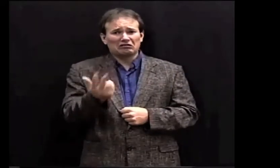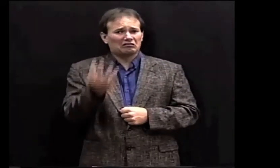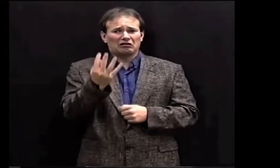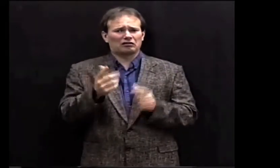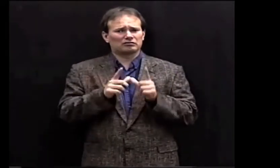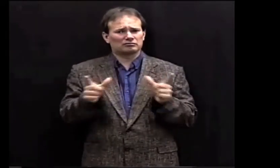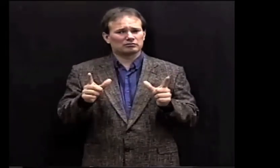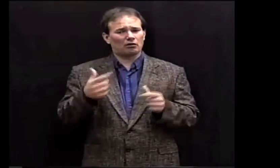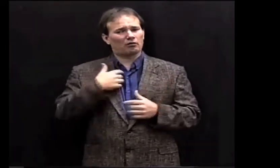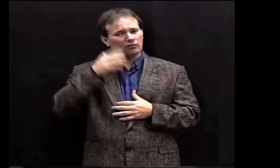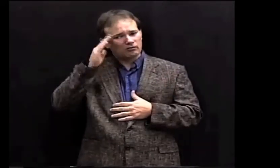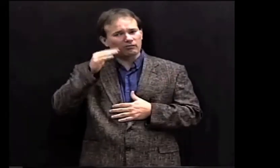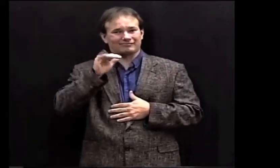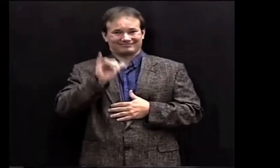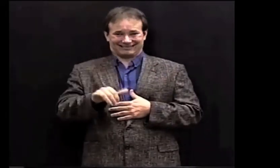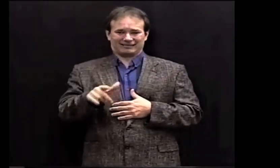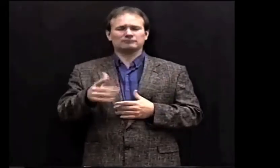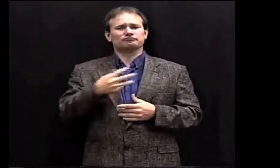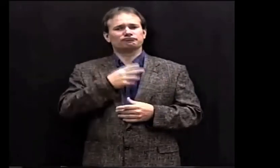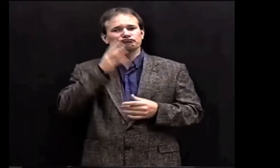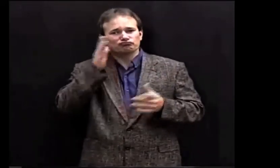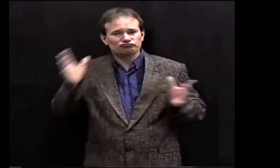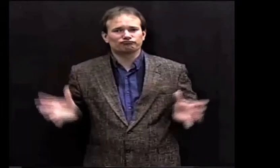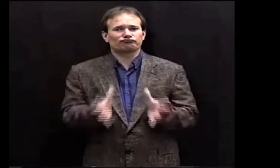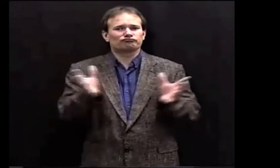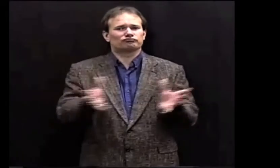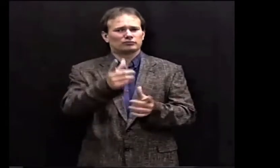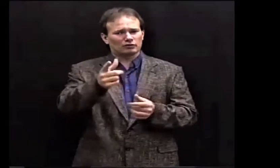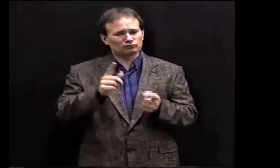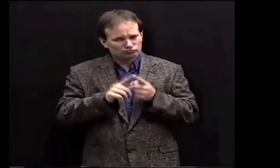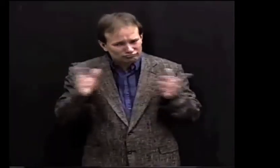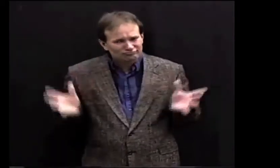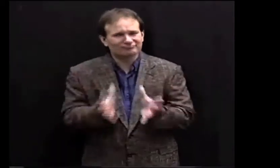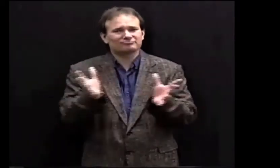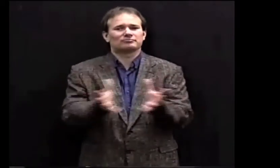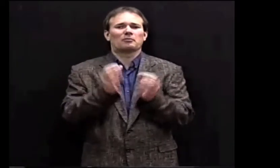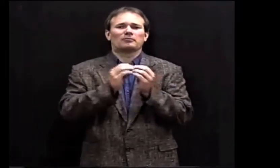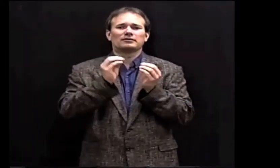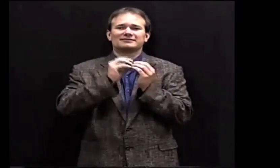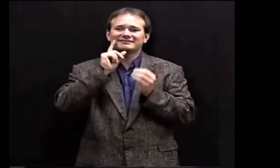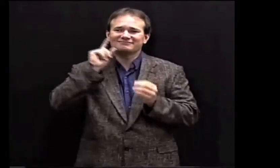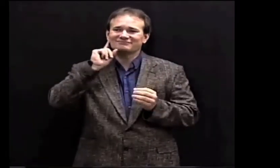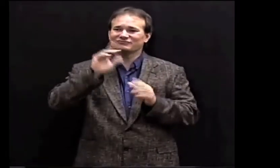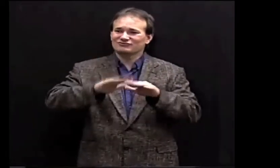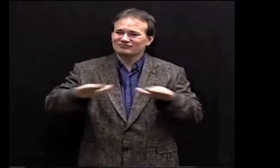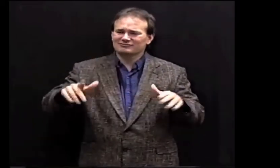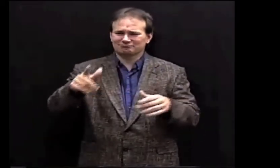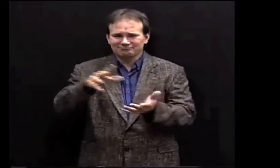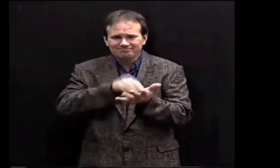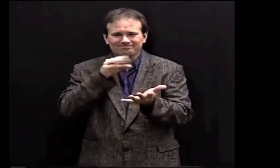that encourages you to empower more deaf children to learn 2 languages and what it means to be